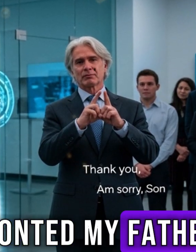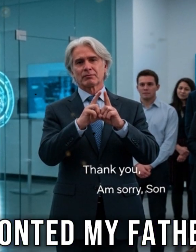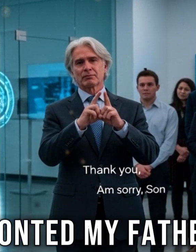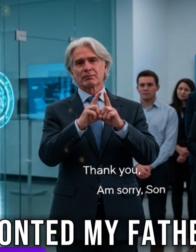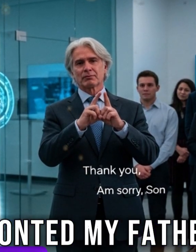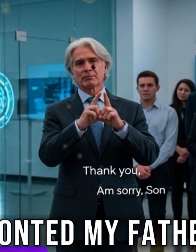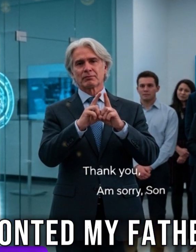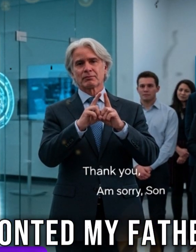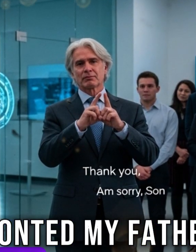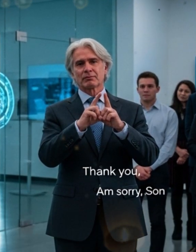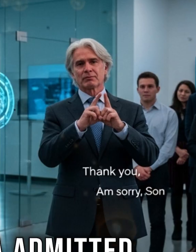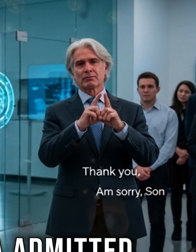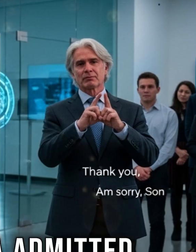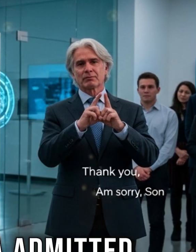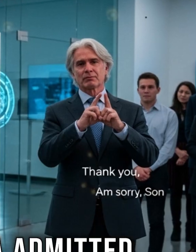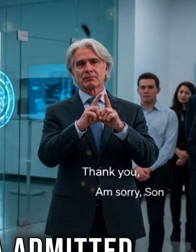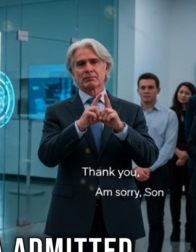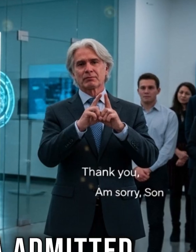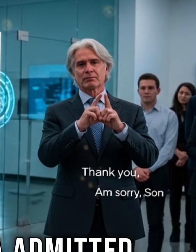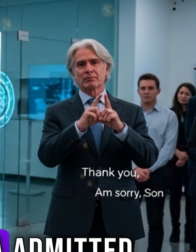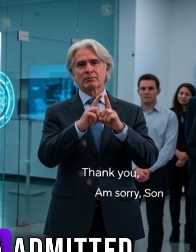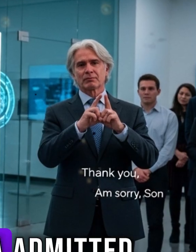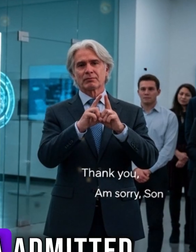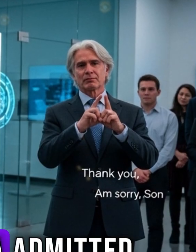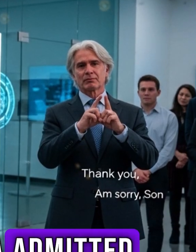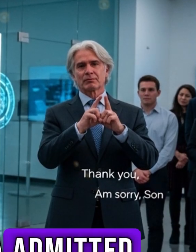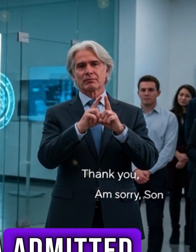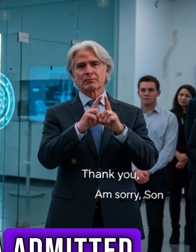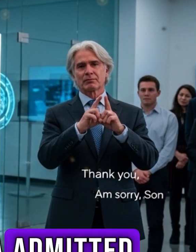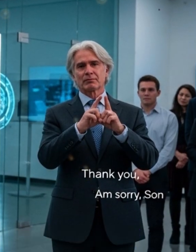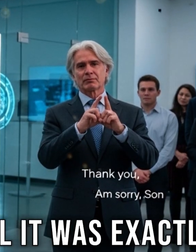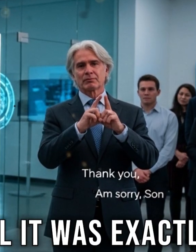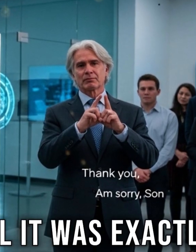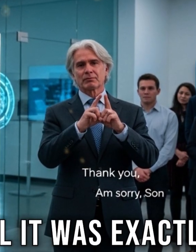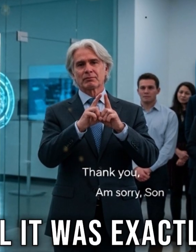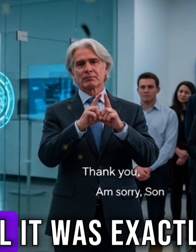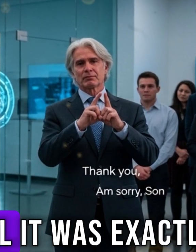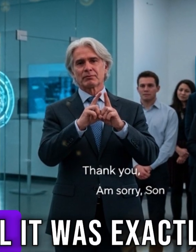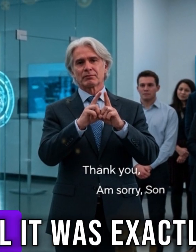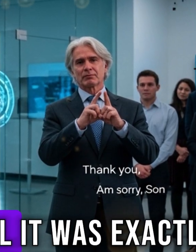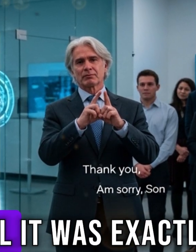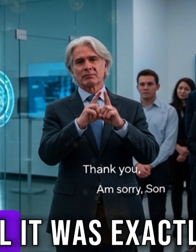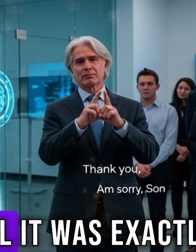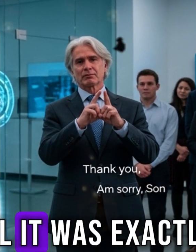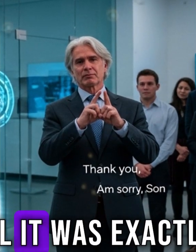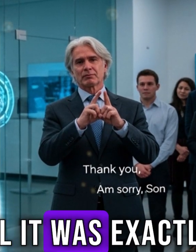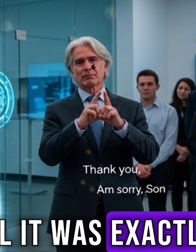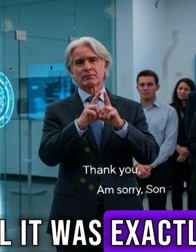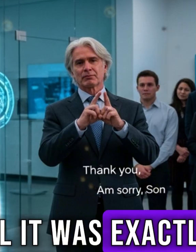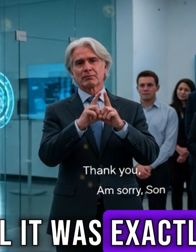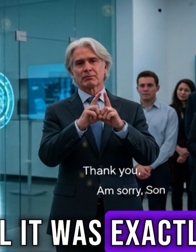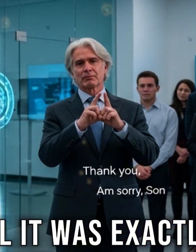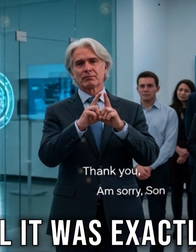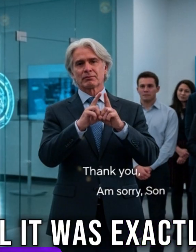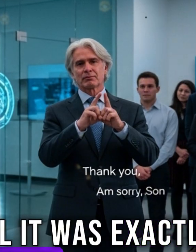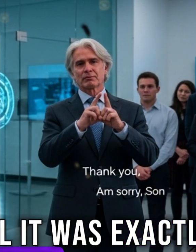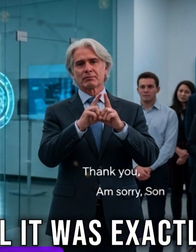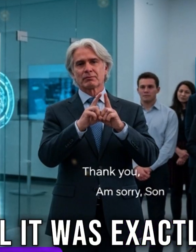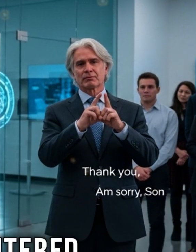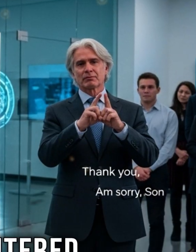at the gala? Probably, Alara admitted. It wasn't professional. It was exactly what I needed,